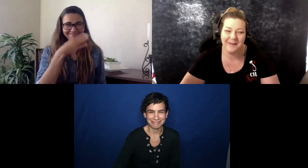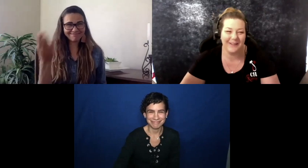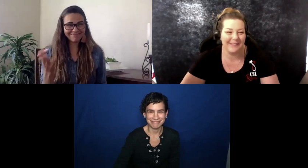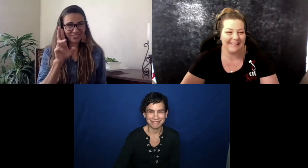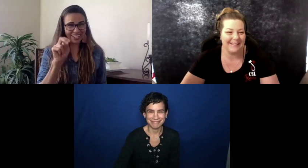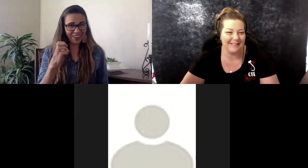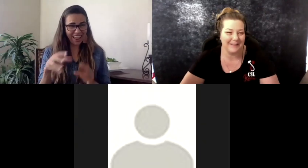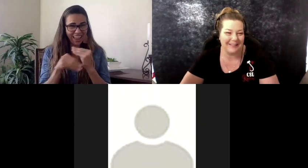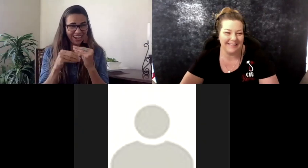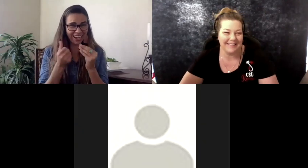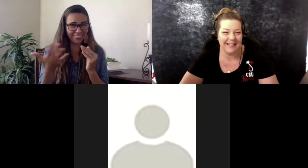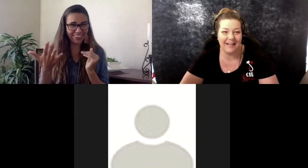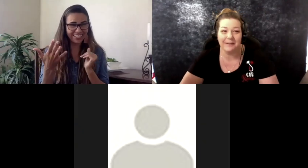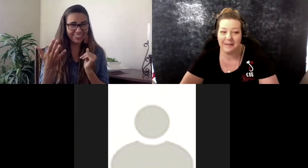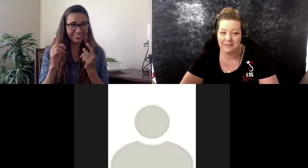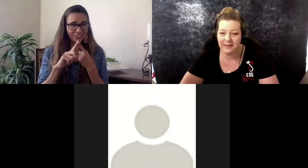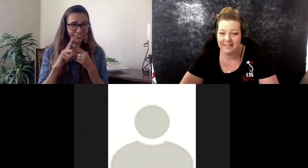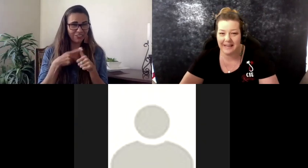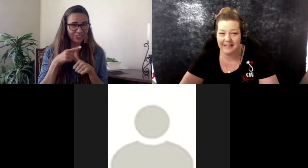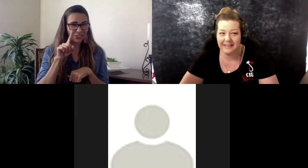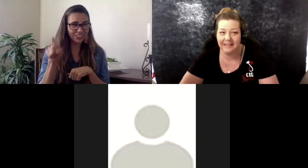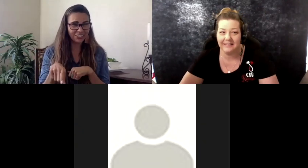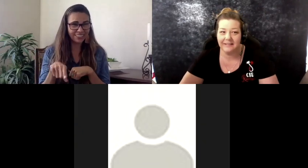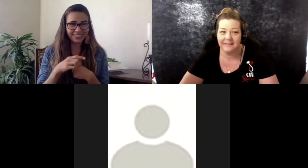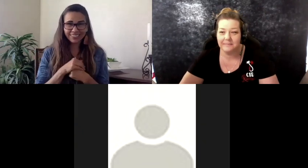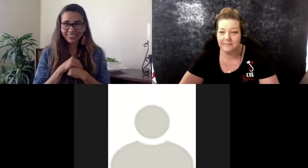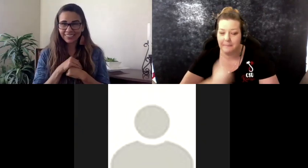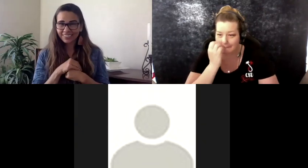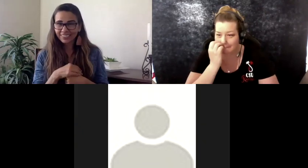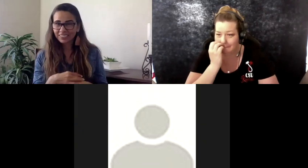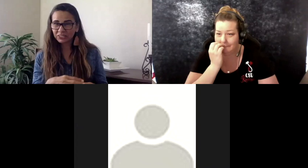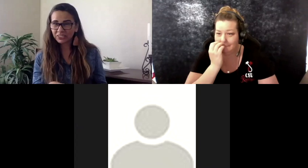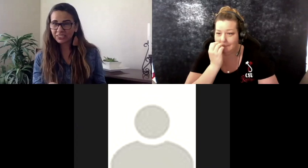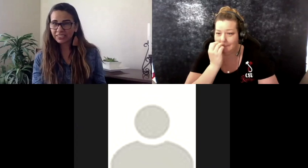That's quite all right. Thank you so much. Rene, would you like to add anything?